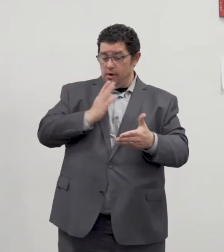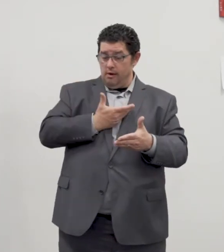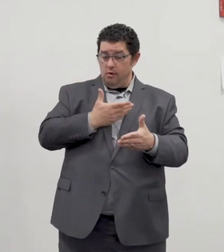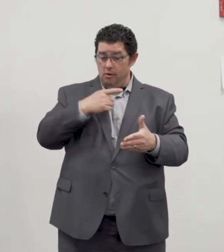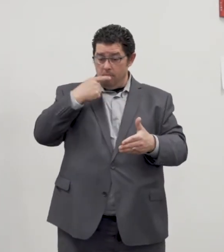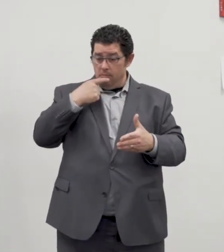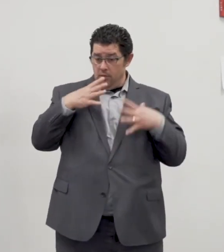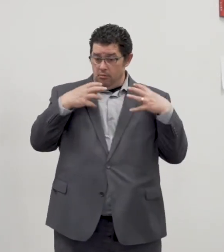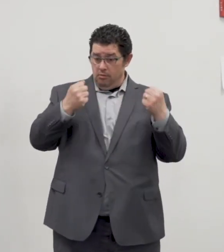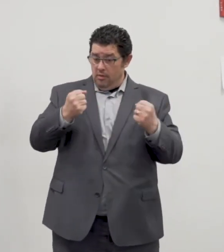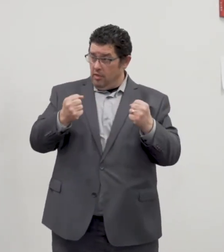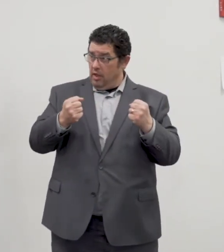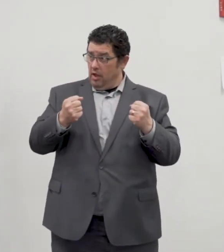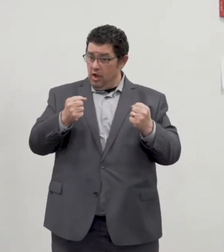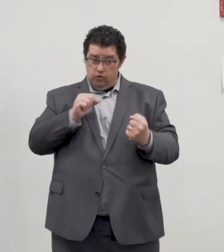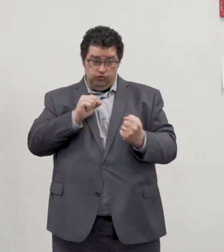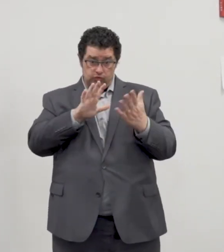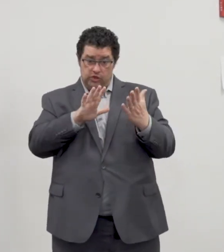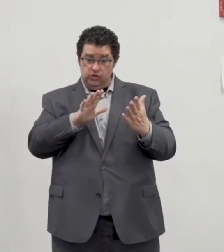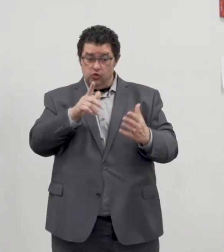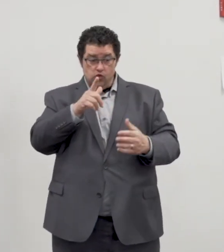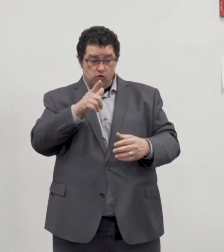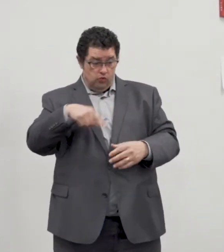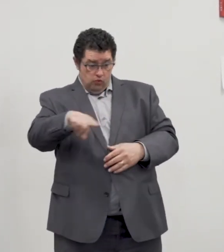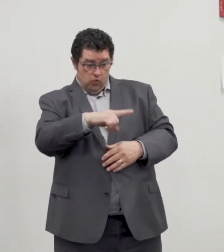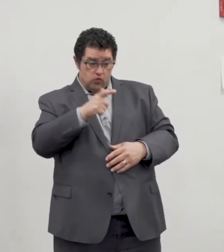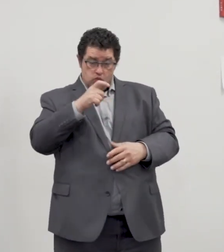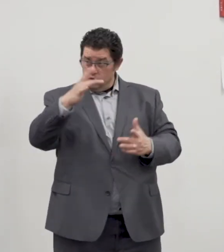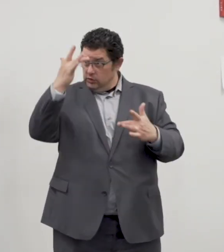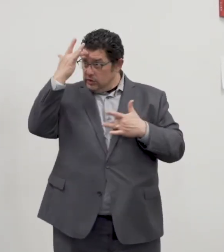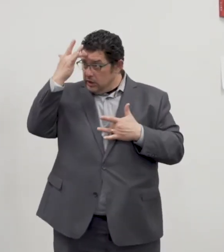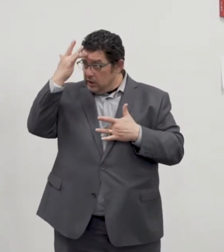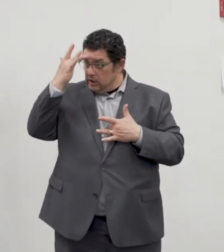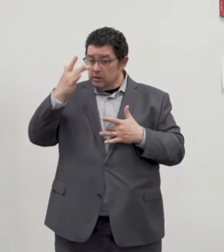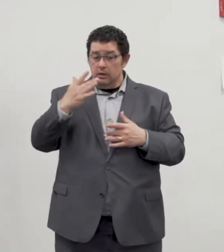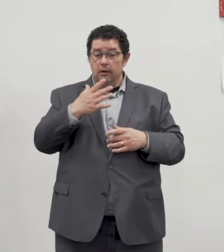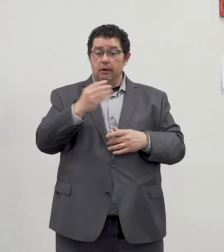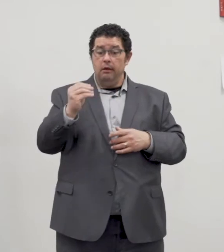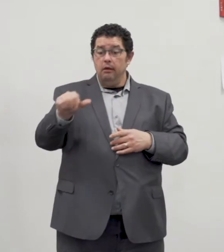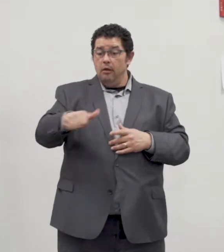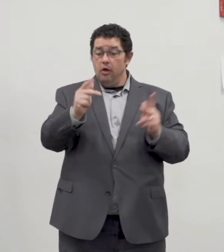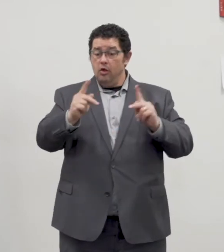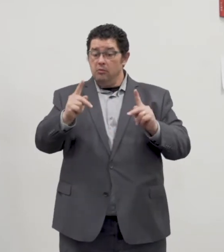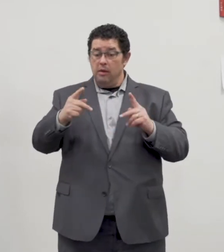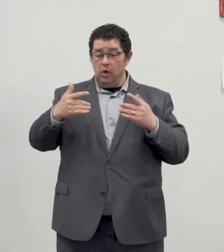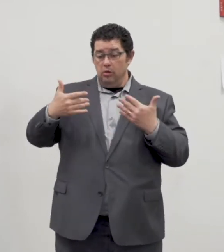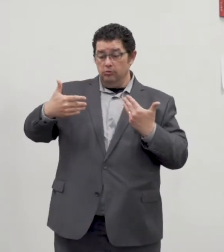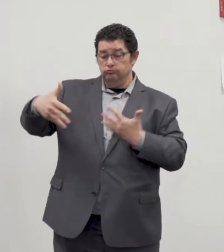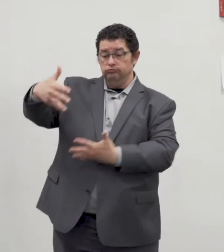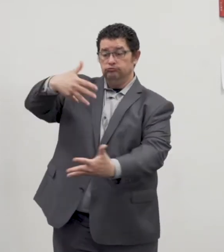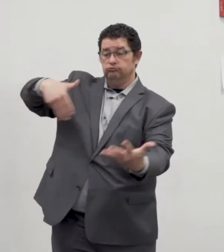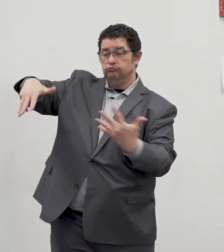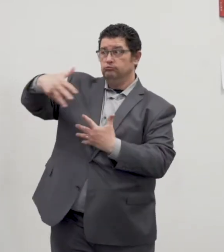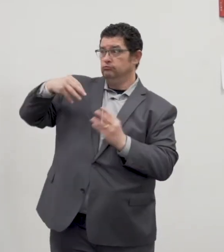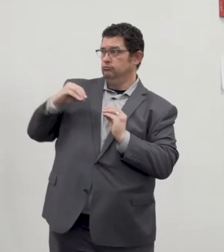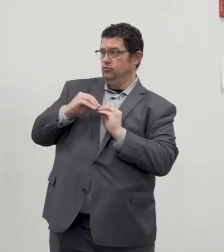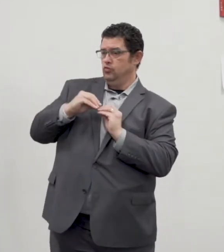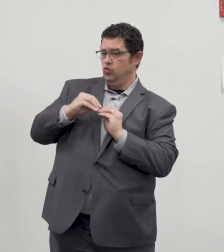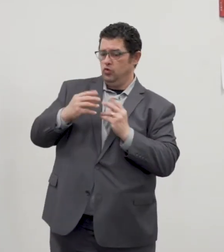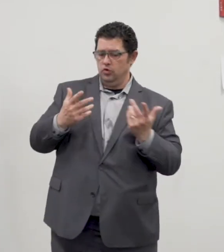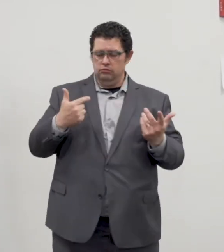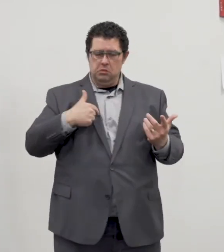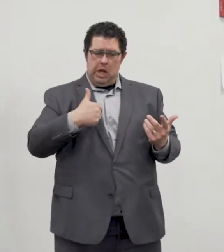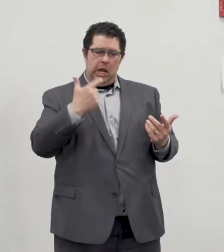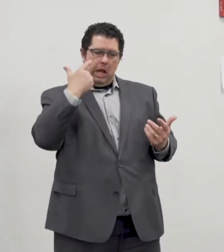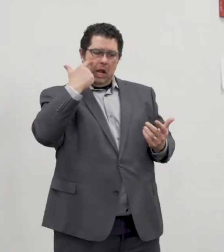on people who are sick or exposed to people who are sick, and let other people move about more freely. And I think we'll see